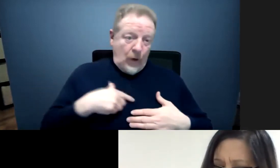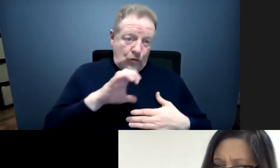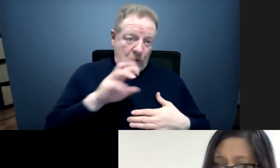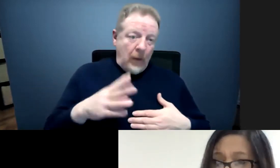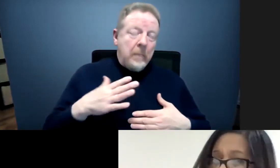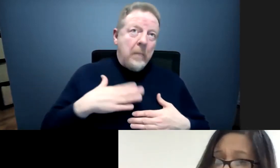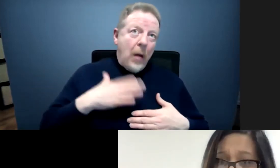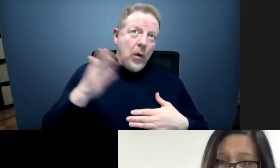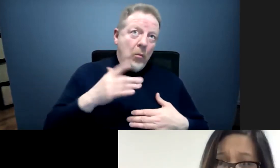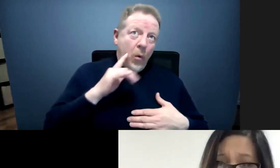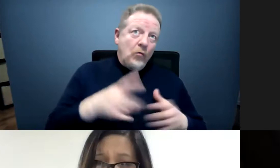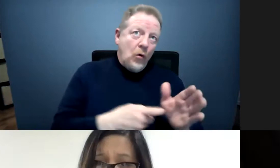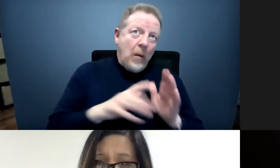say probably 45 minutes.